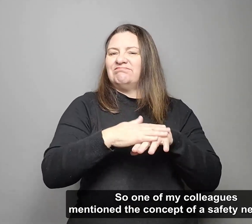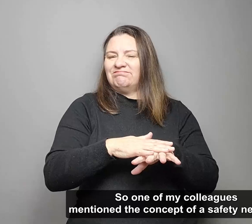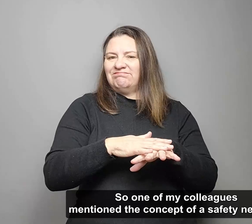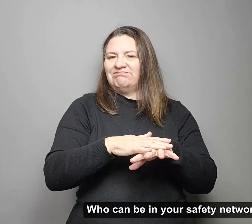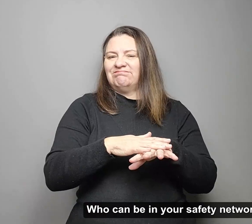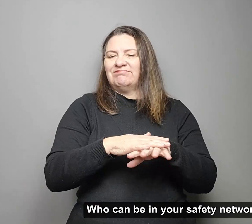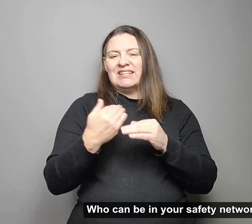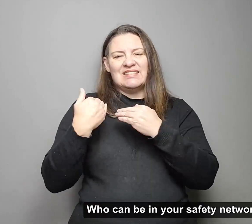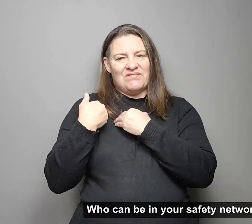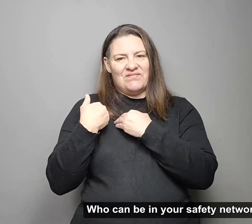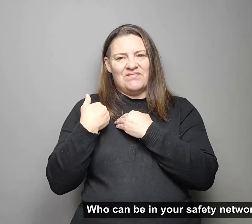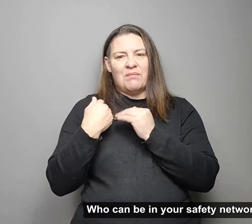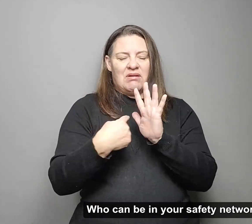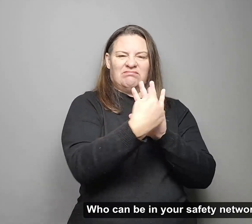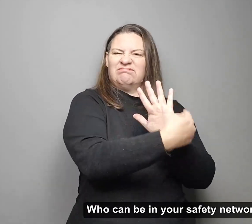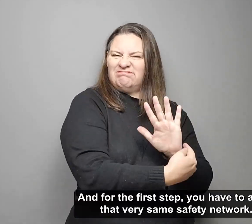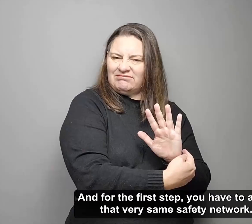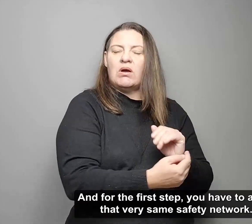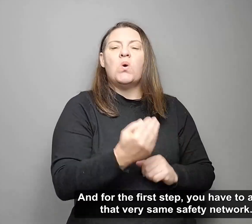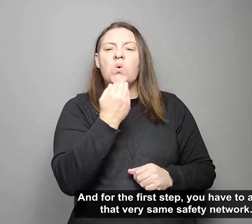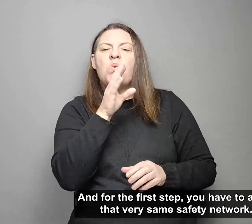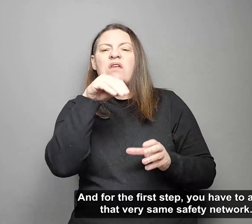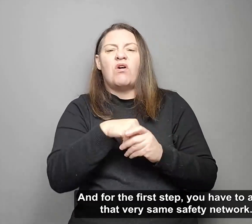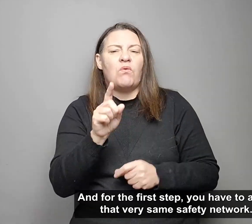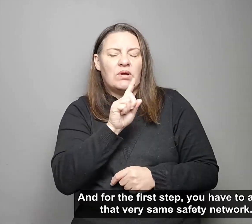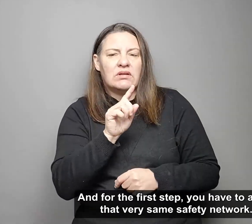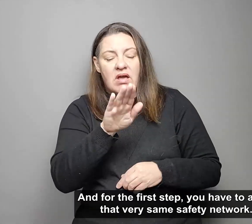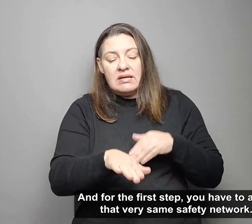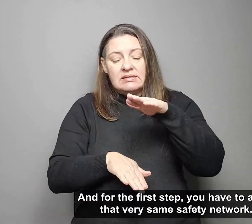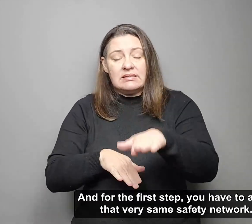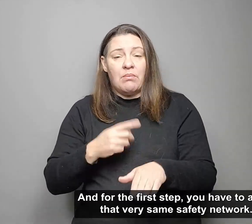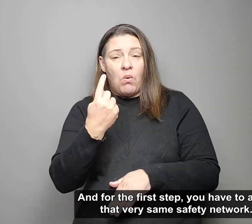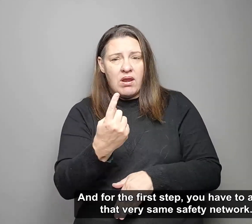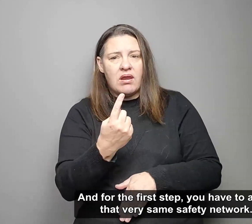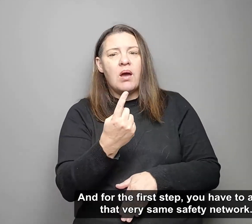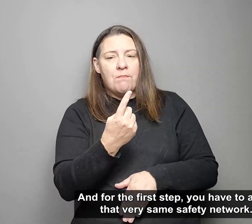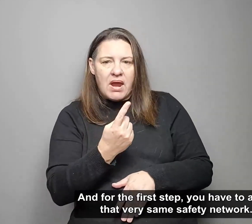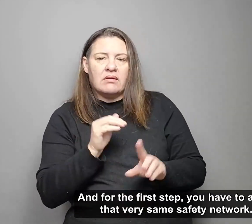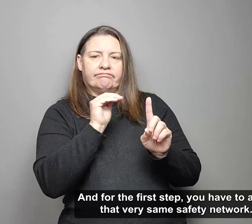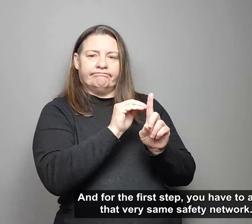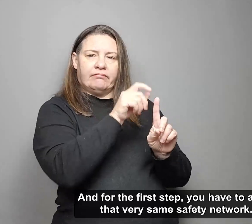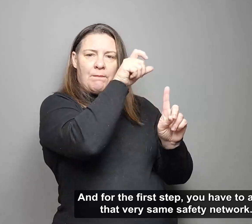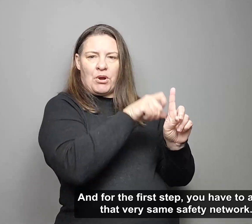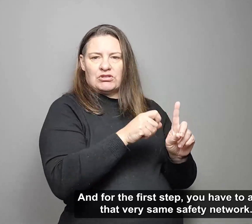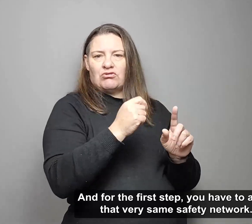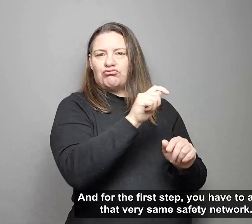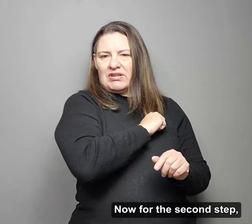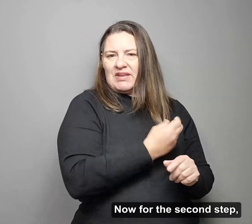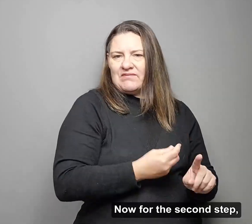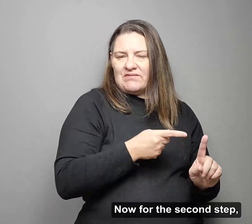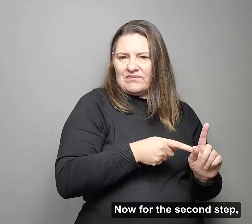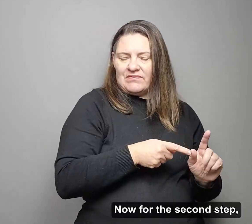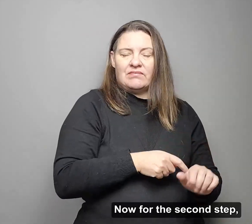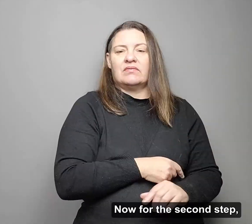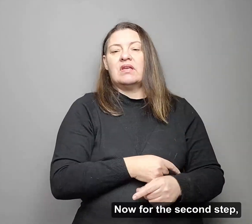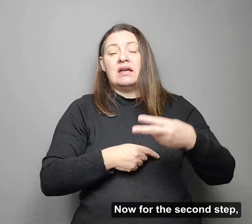network, who can be in your safety network. And for the first step, you have to apply that very same safety network. Now